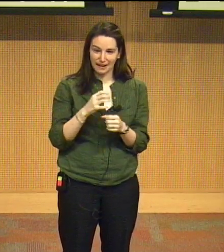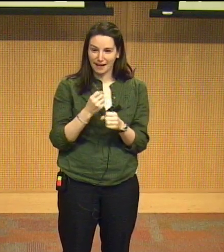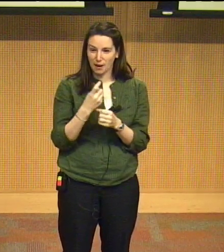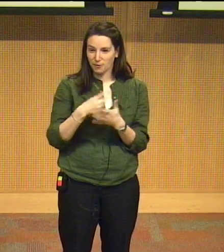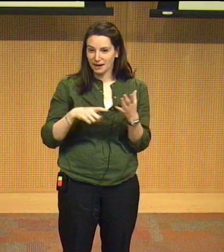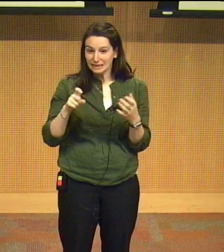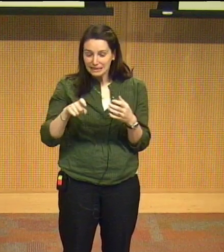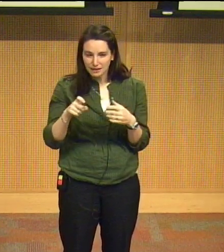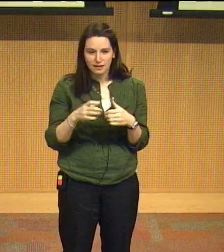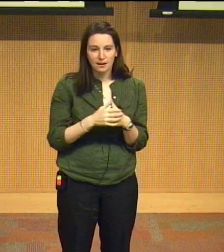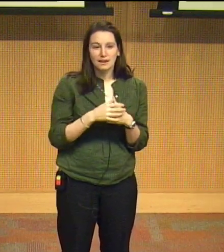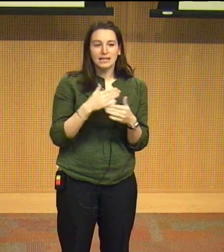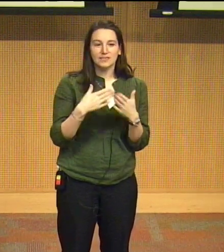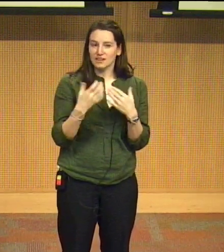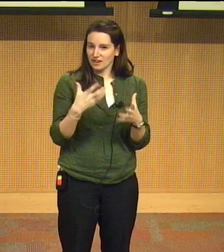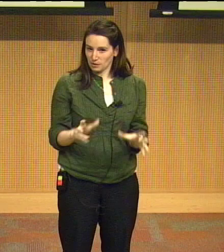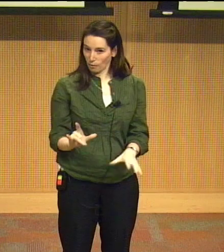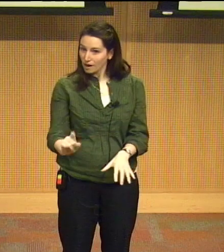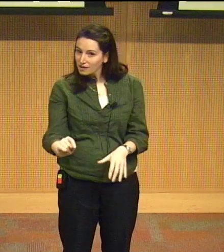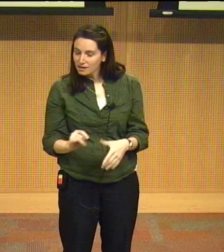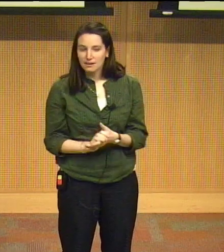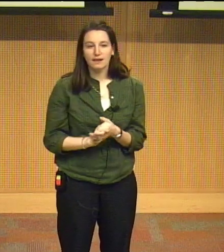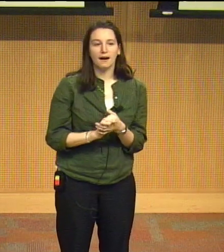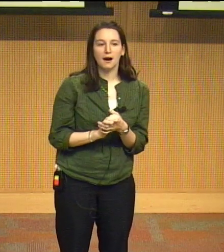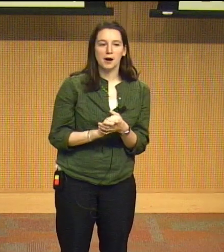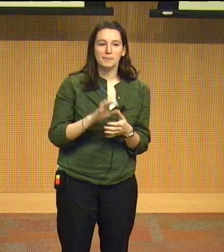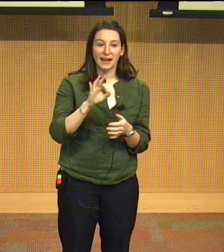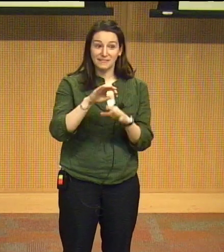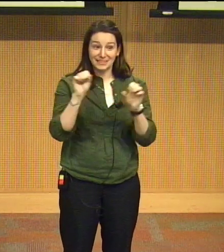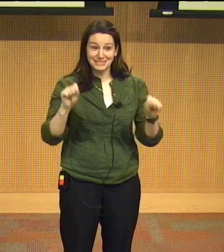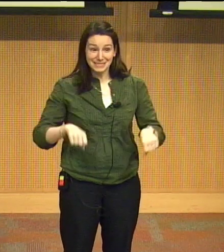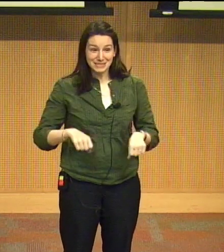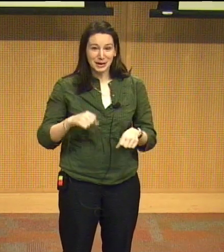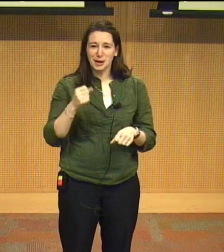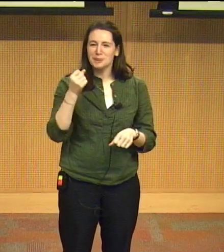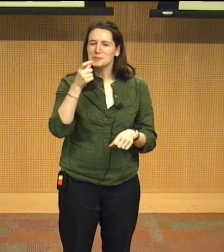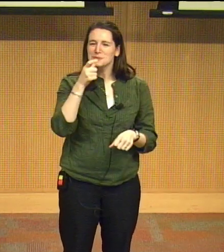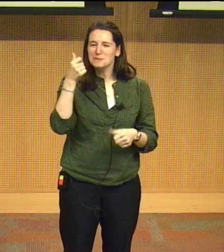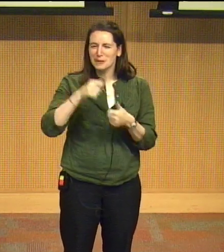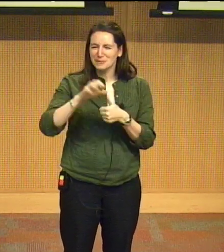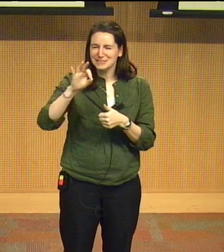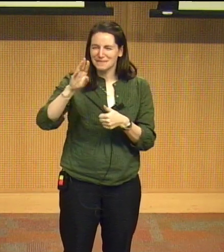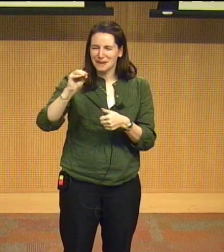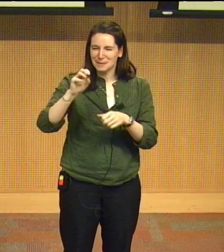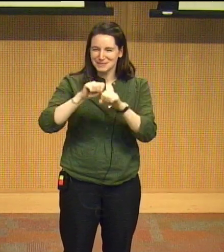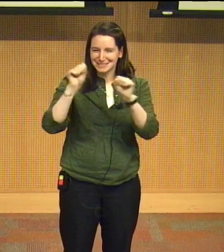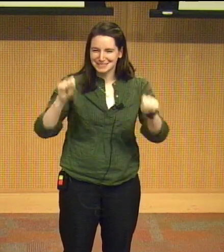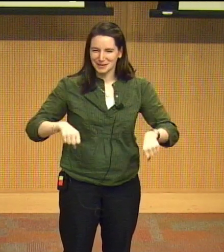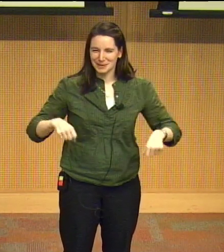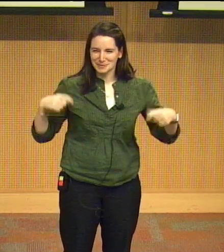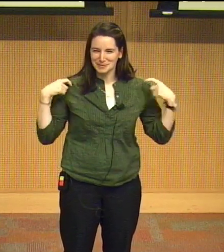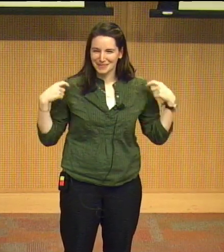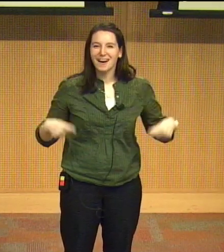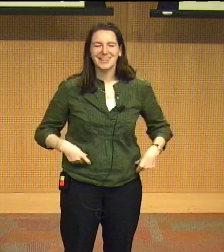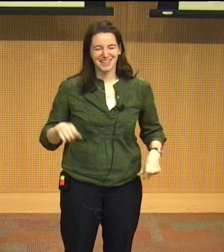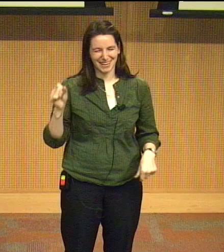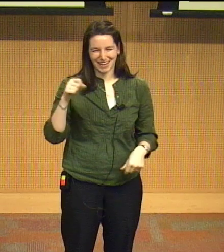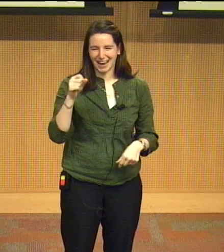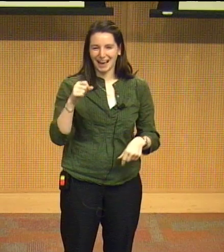got what I needed, even if I didn't want it. FM systems, who remembers FM systems? Yeah, I